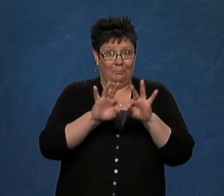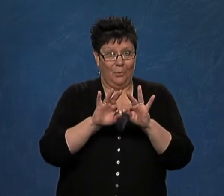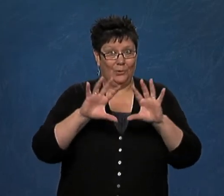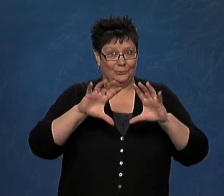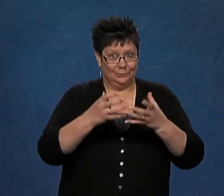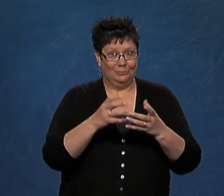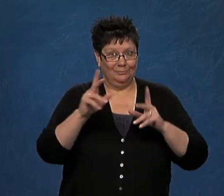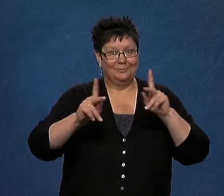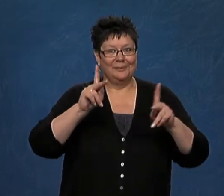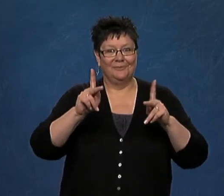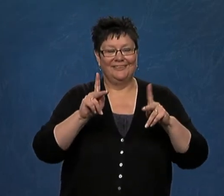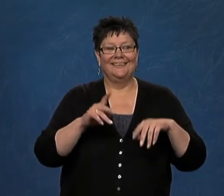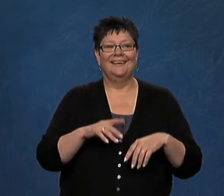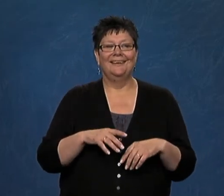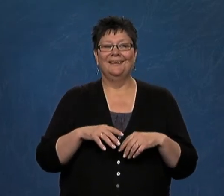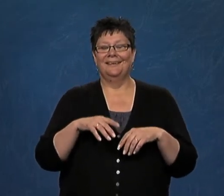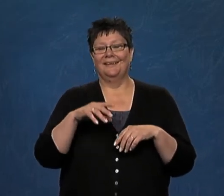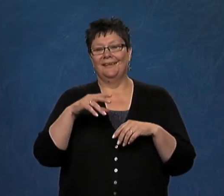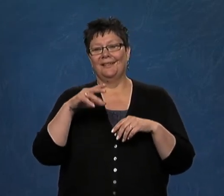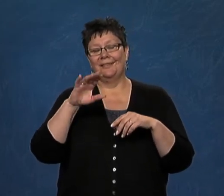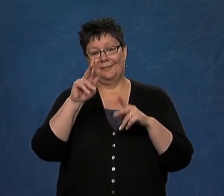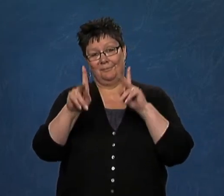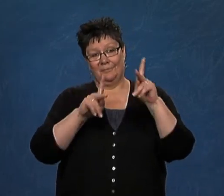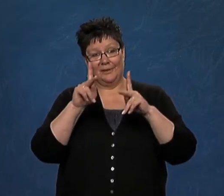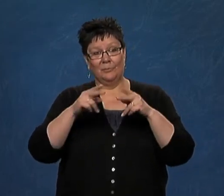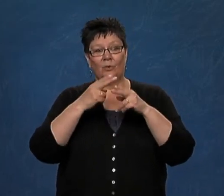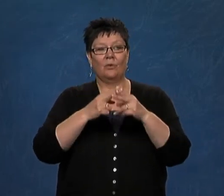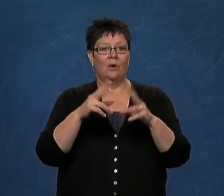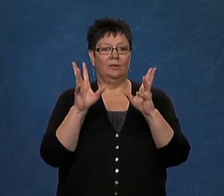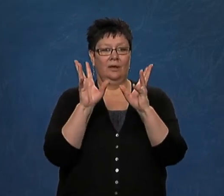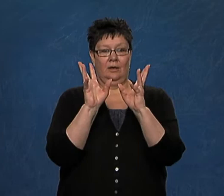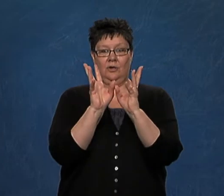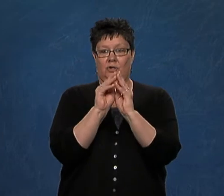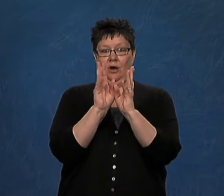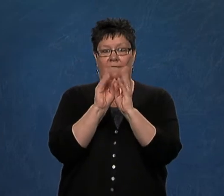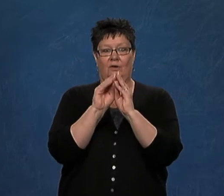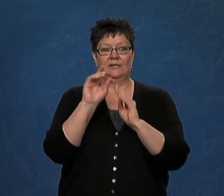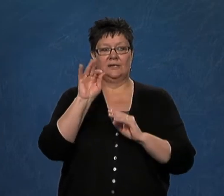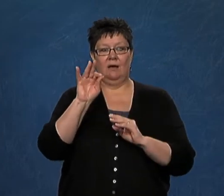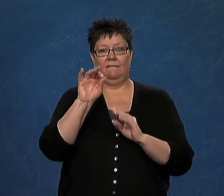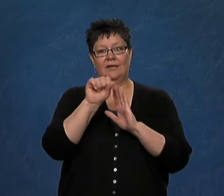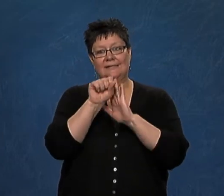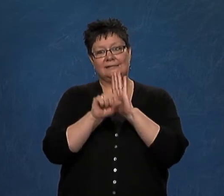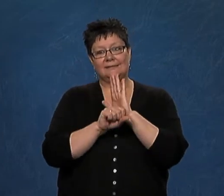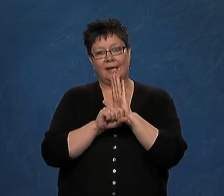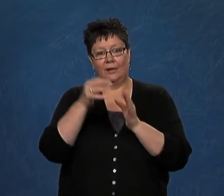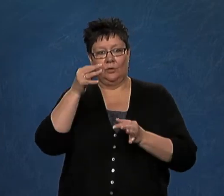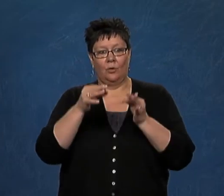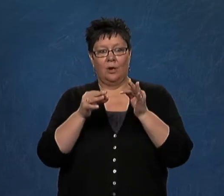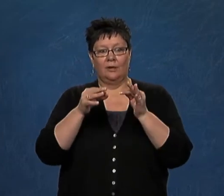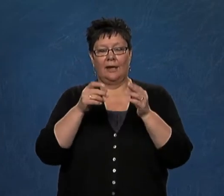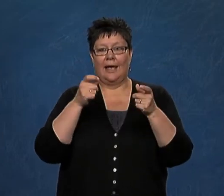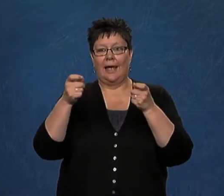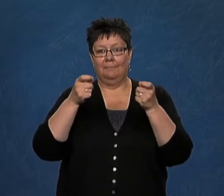There's an important quote from an important group of people. The people are the Conference of the State